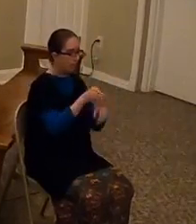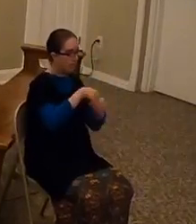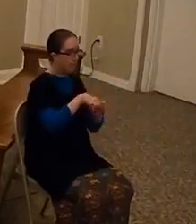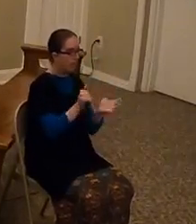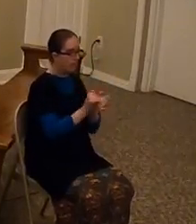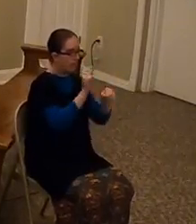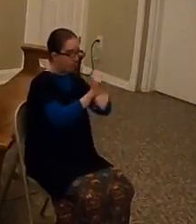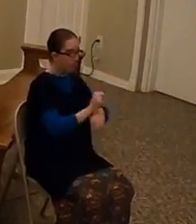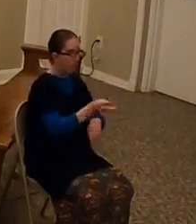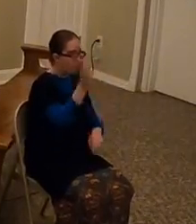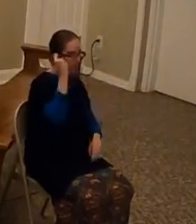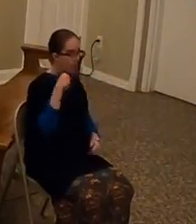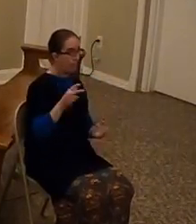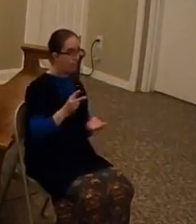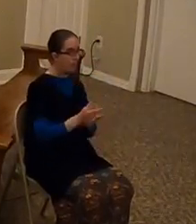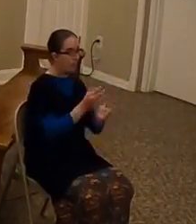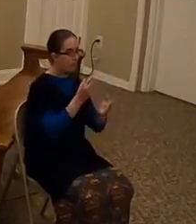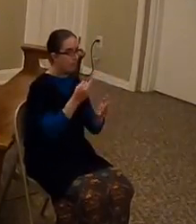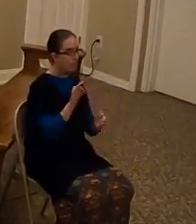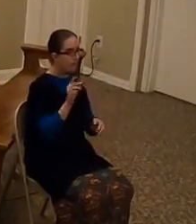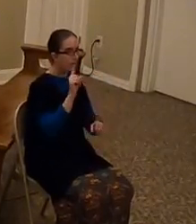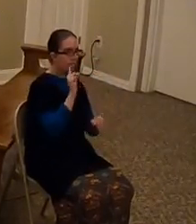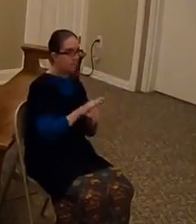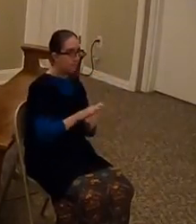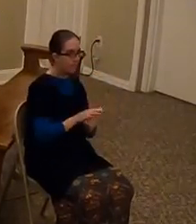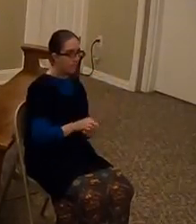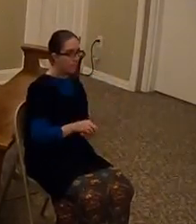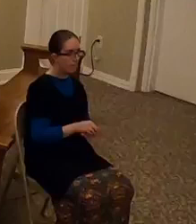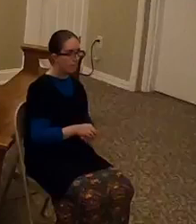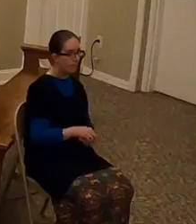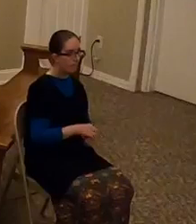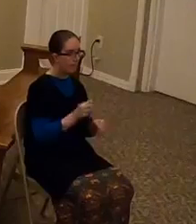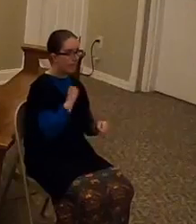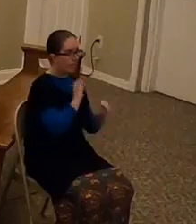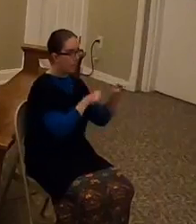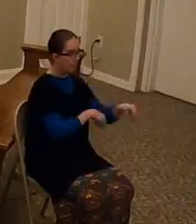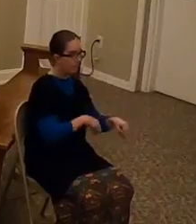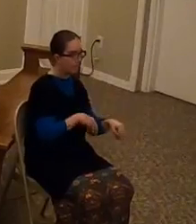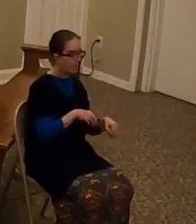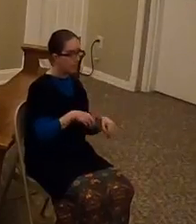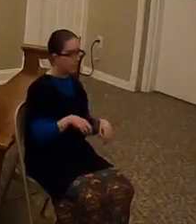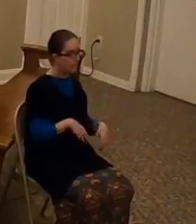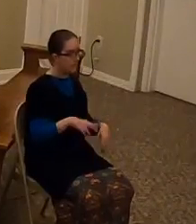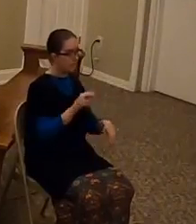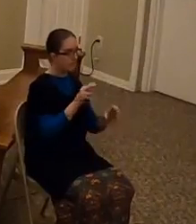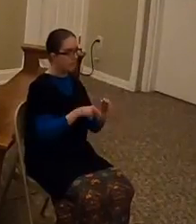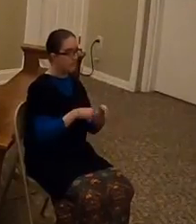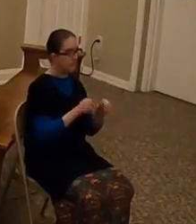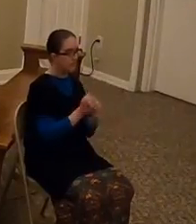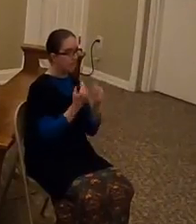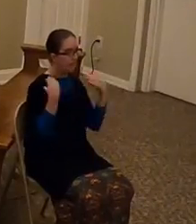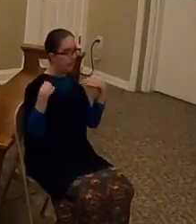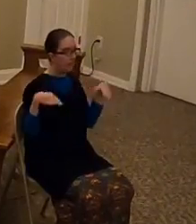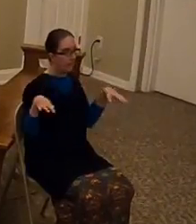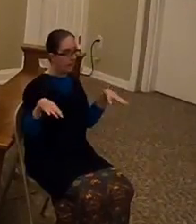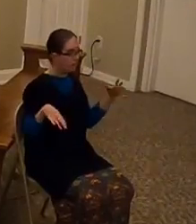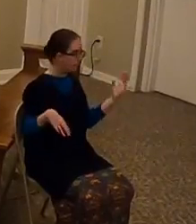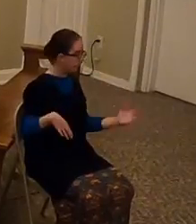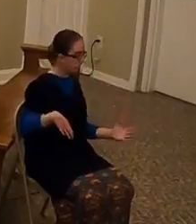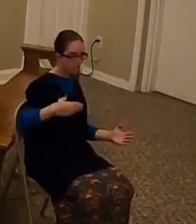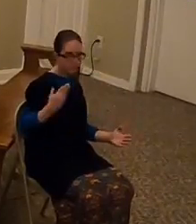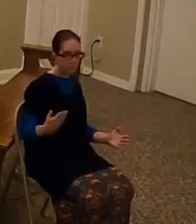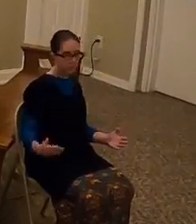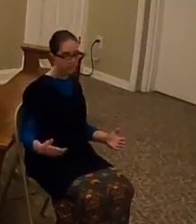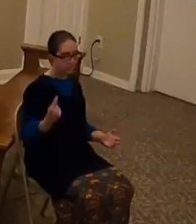that tabernacle was the Ark of the Covenant, and on the Ark of the Covenant was the mercy seat with the two cherubims on the ends of it. And